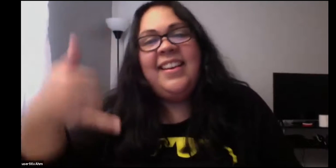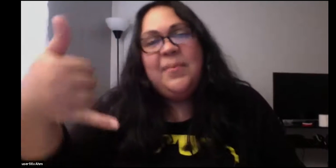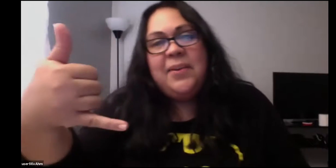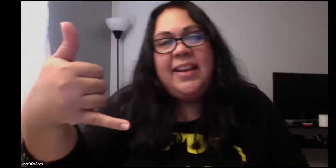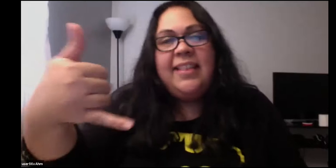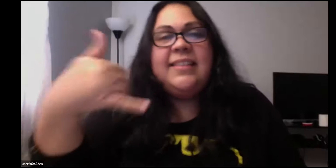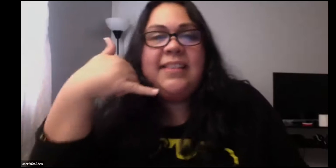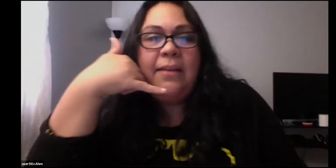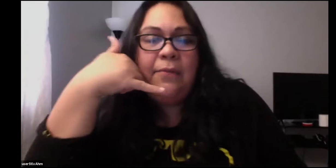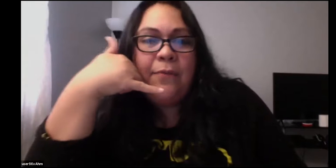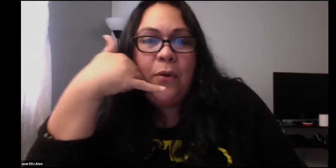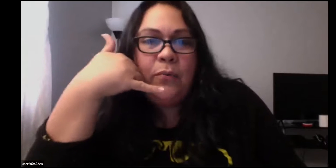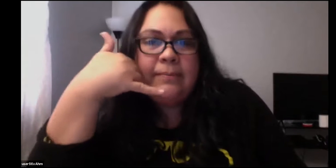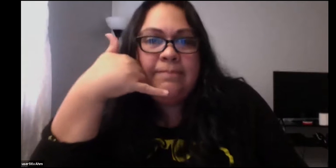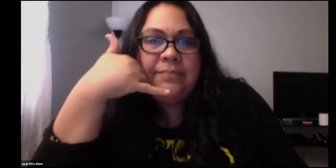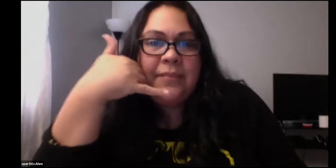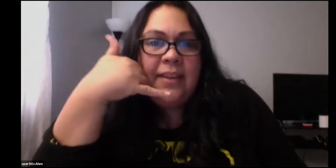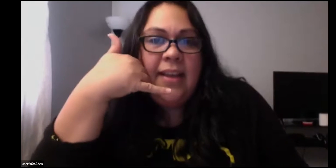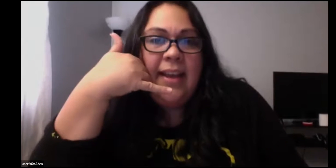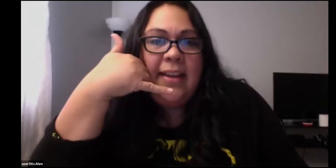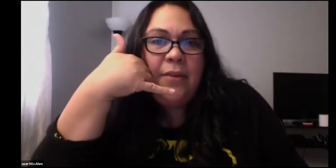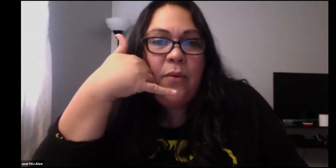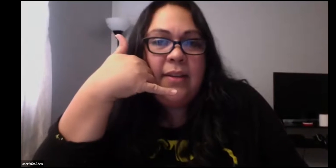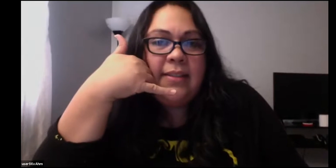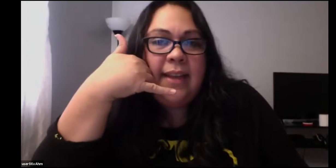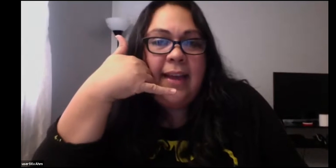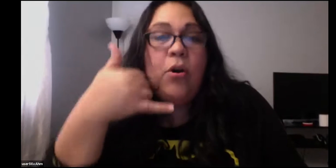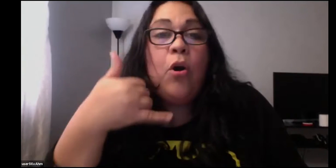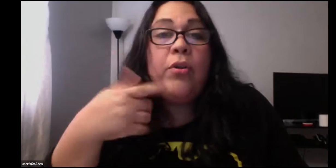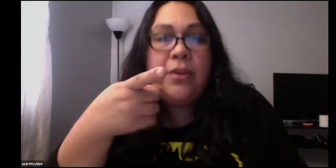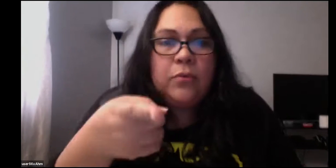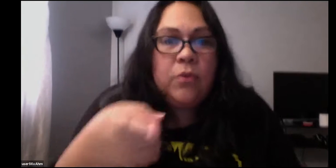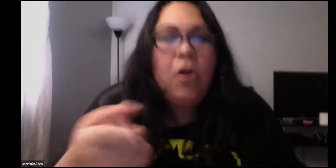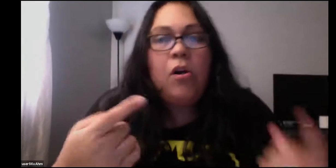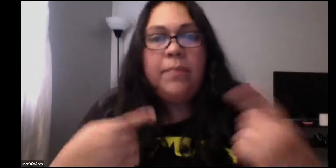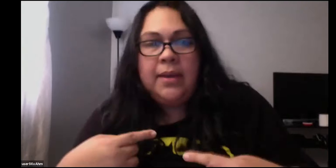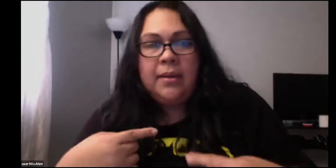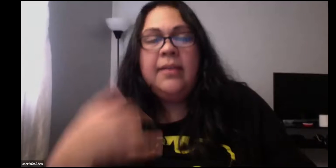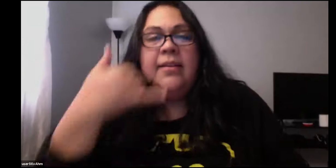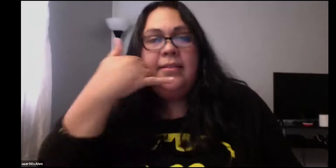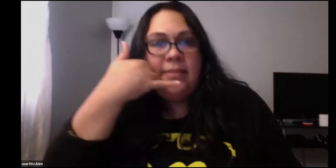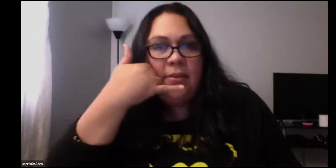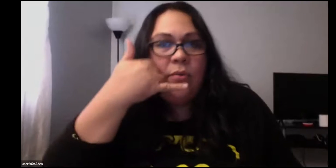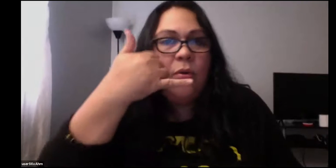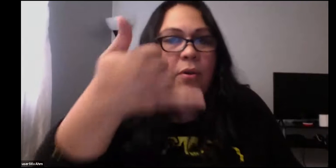But yeah, that's a sign for phone. And if you want to say call you, call me. So call